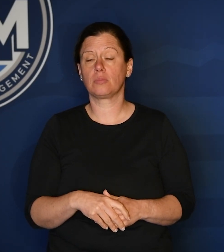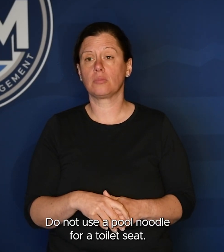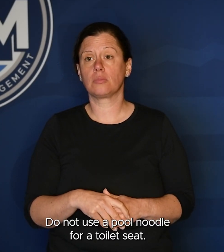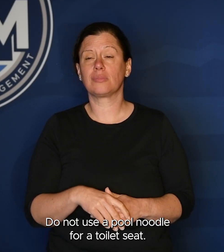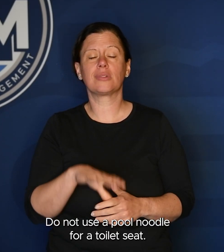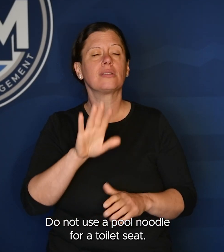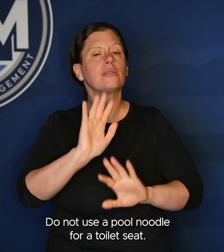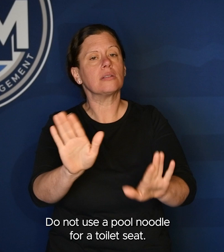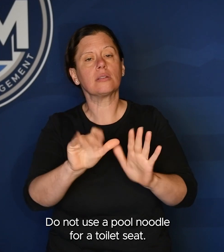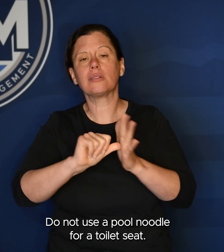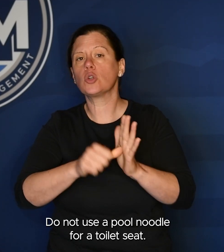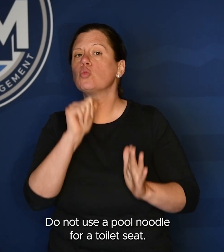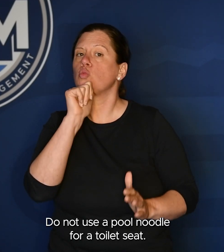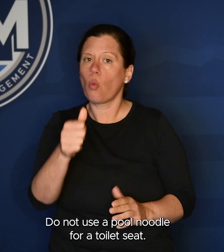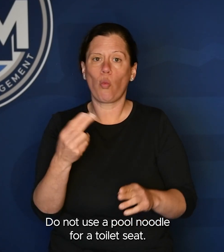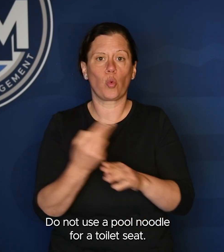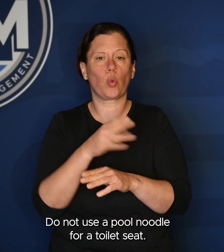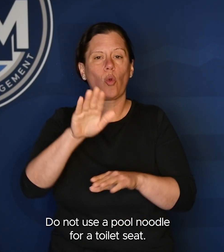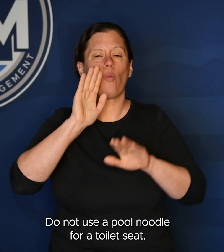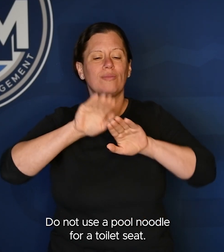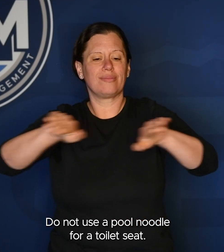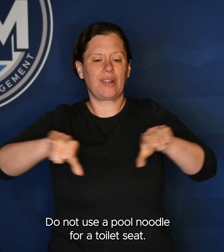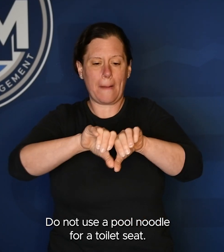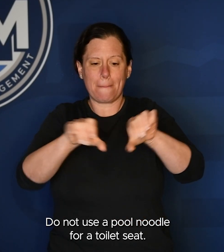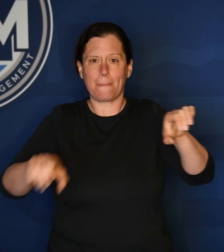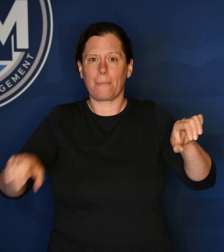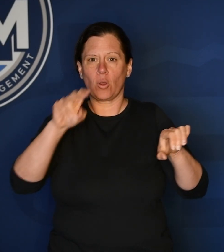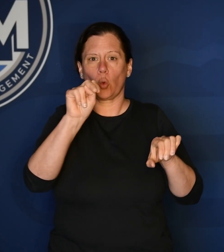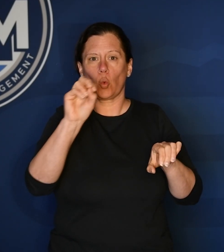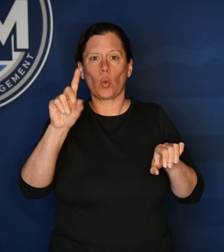Do not use a pool noodle for a toilet seat.